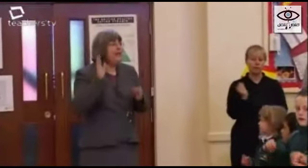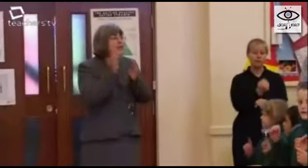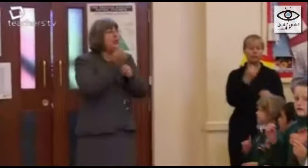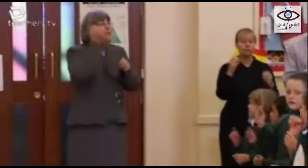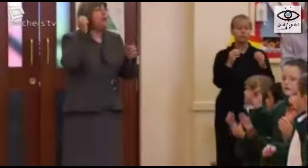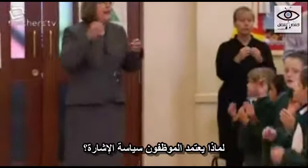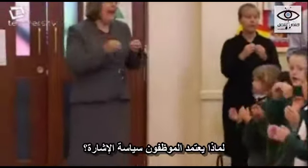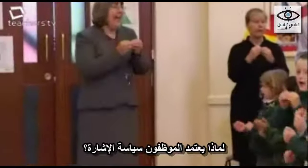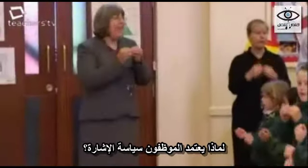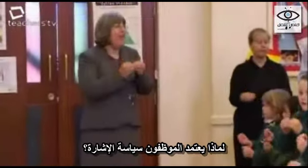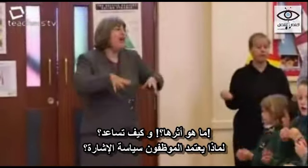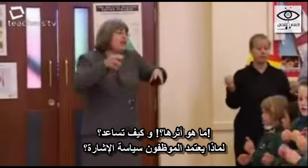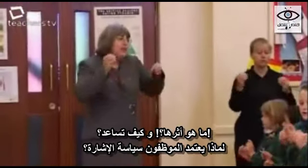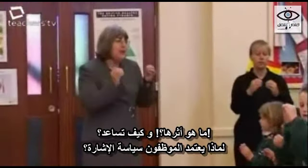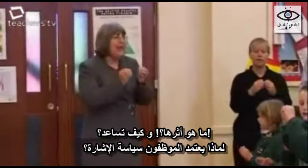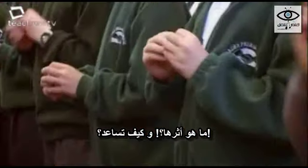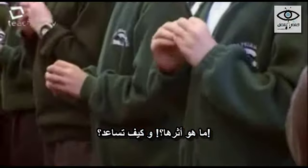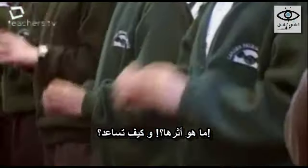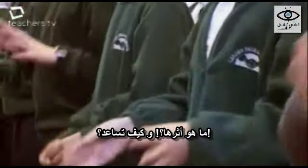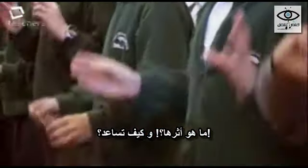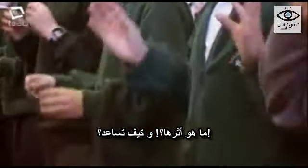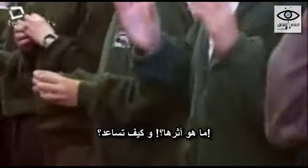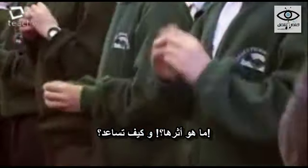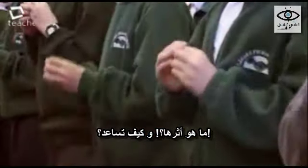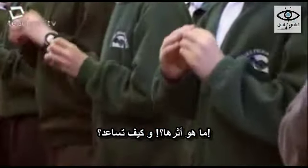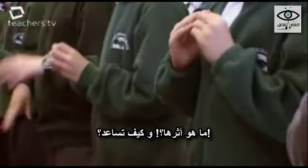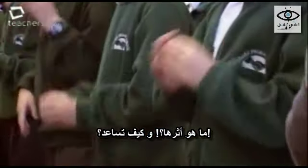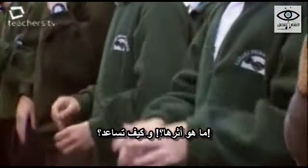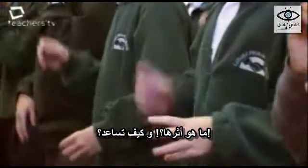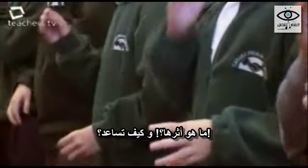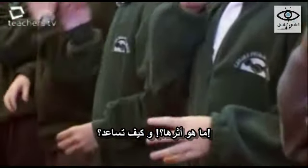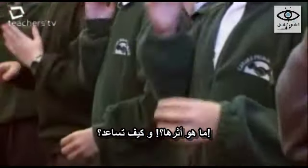Why implement a signing policy? How does it work and how does it help?